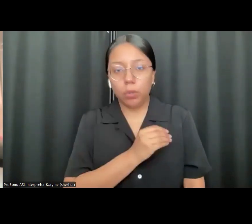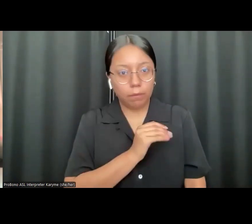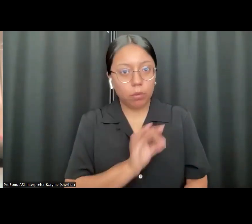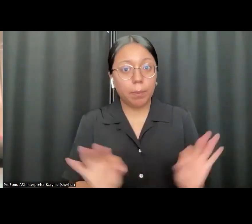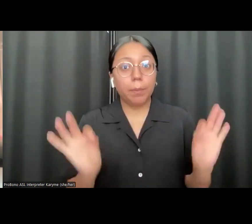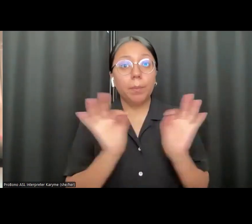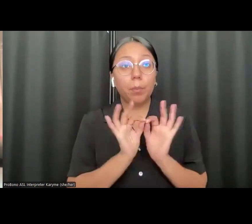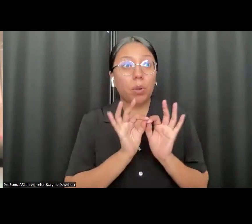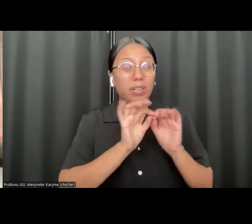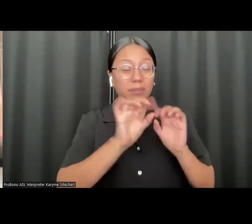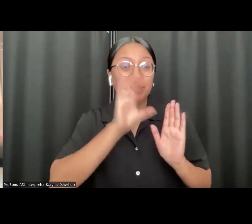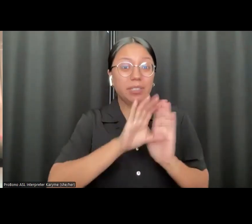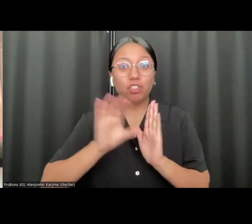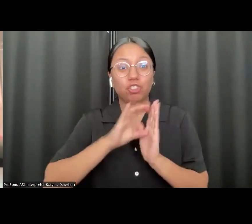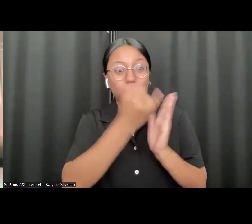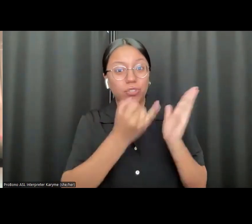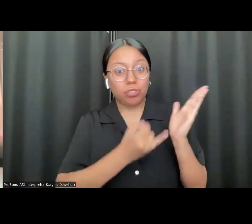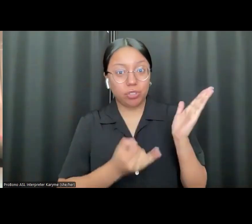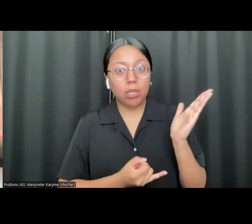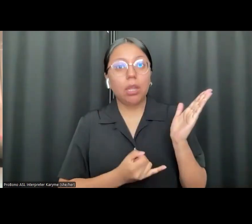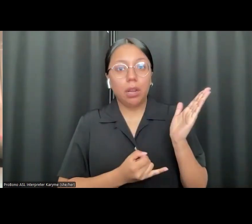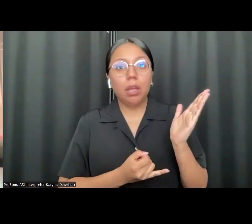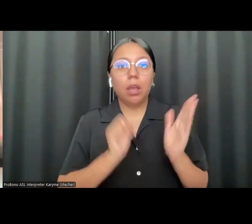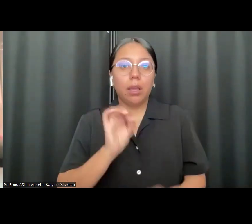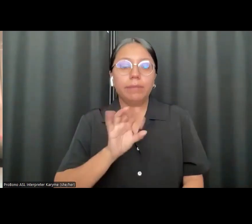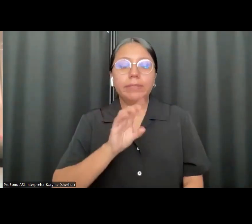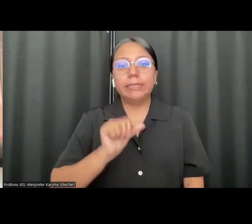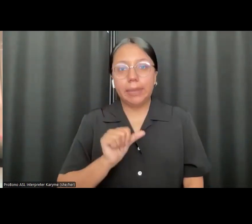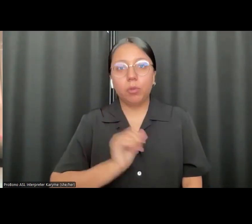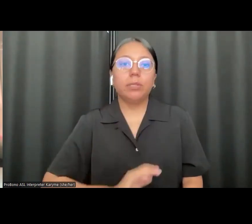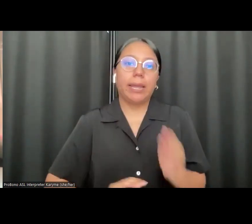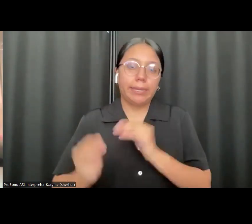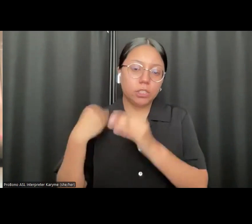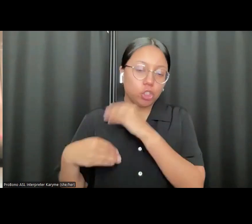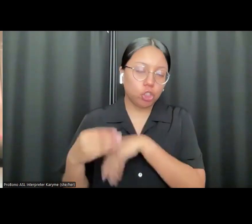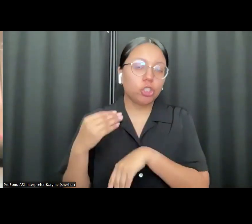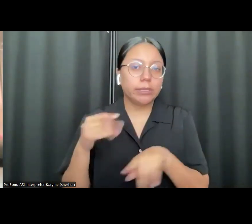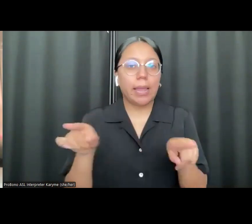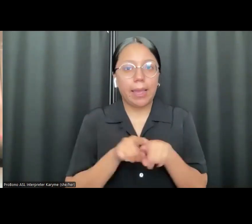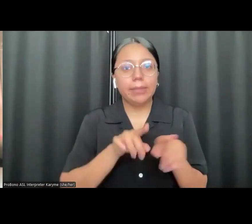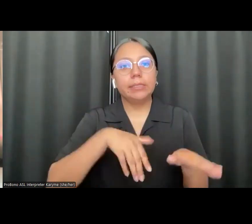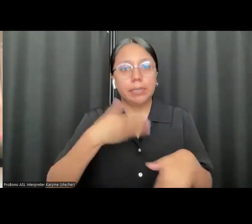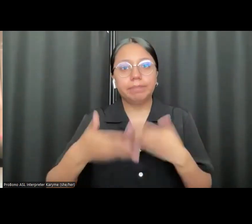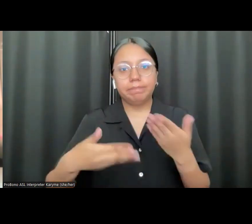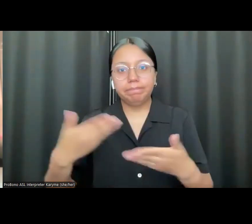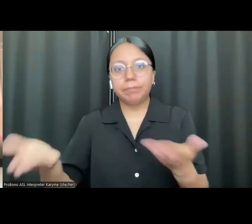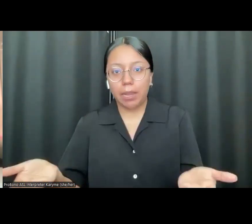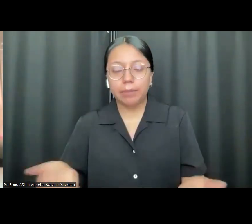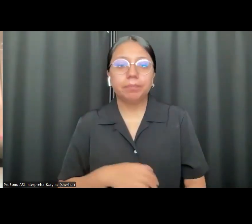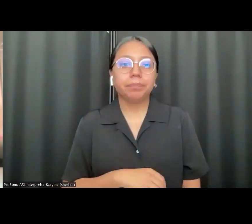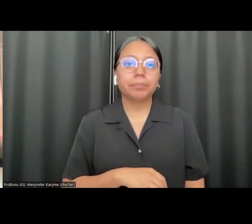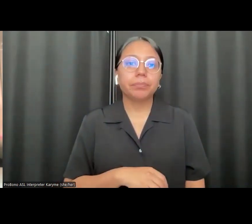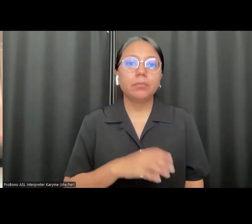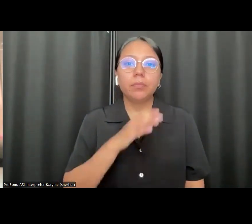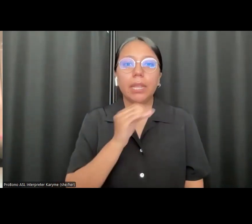brown ancestors as they die, often in really violent and oppressive ways. So, we